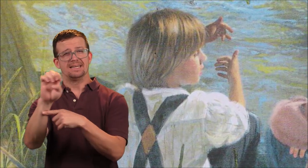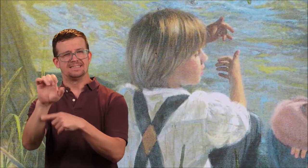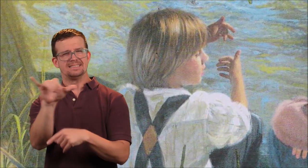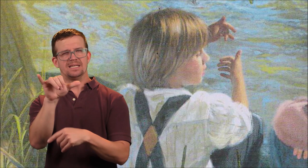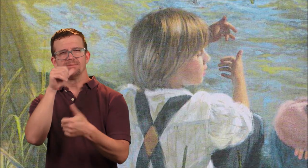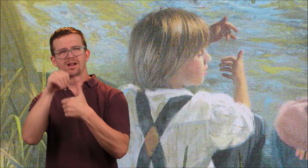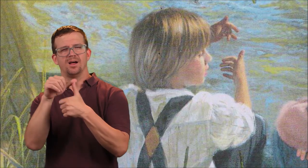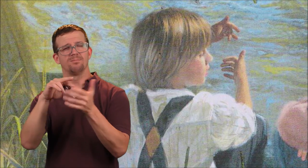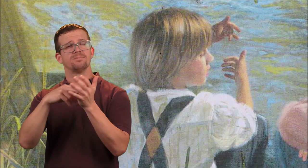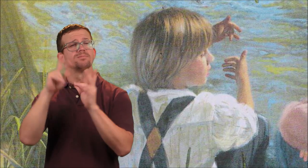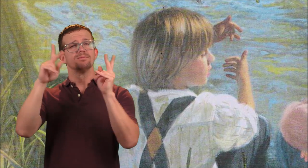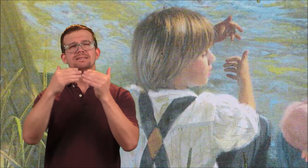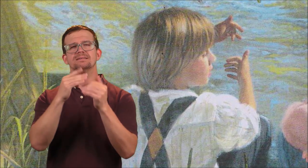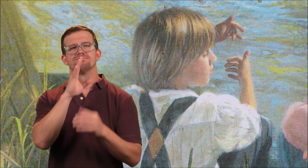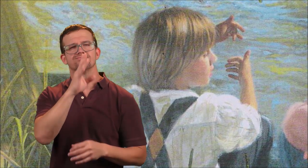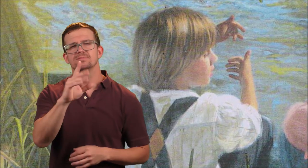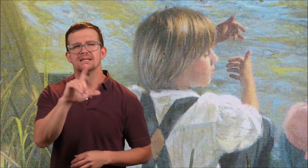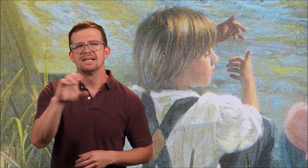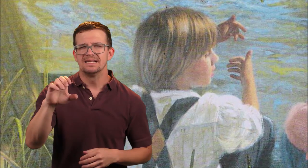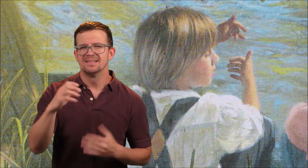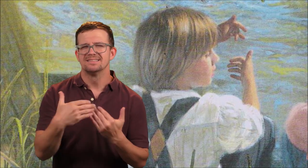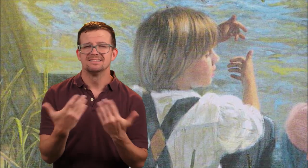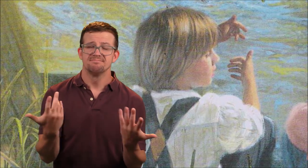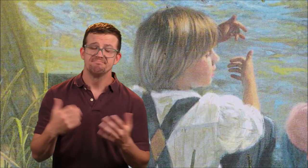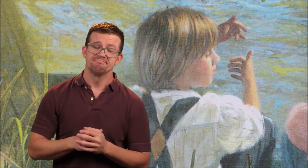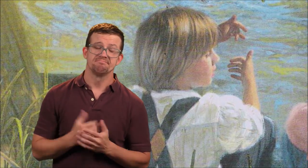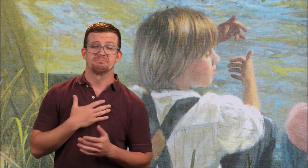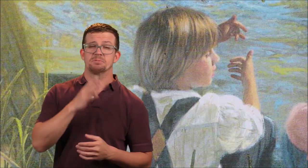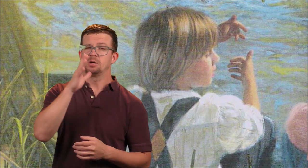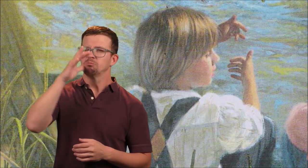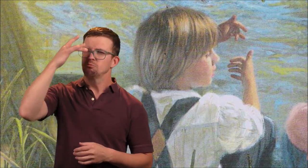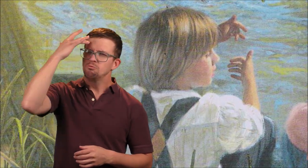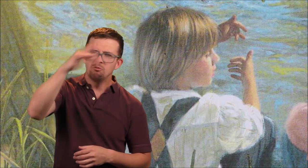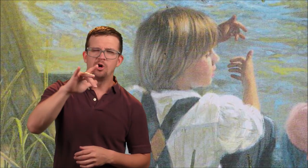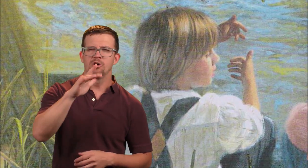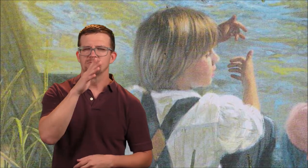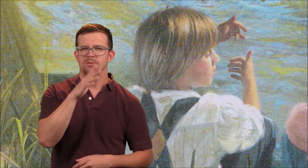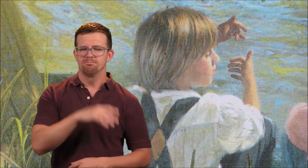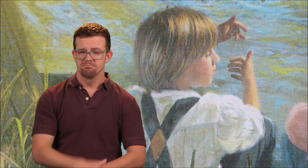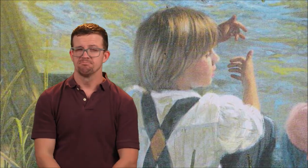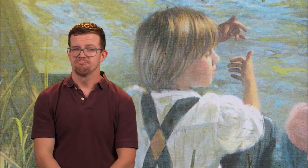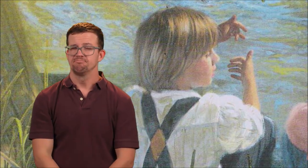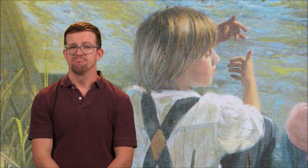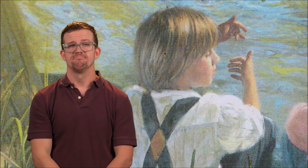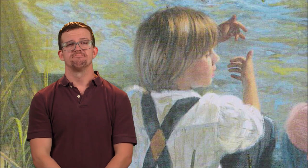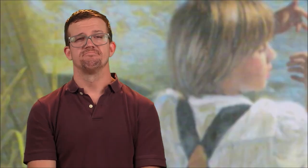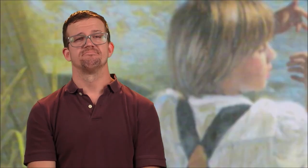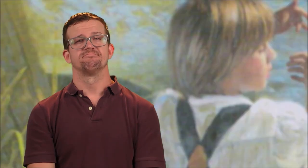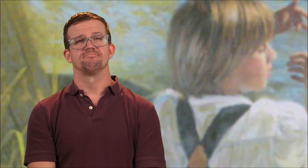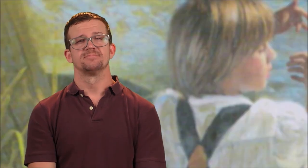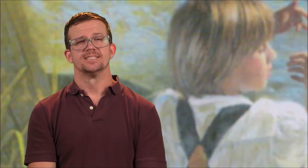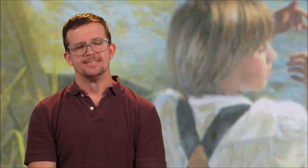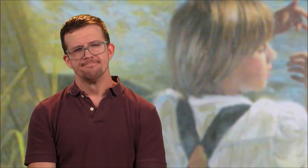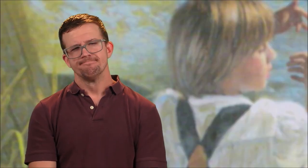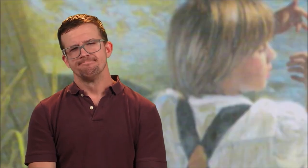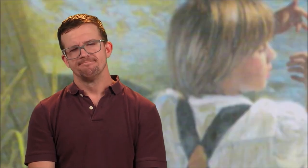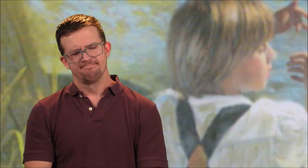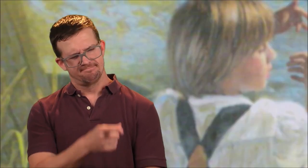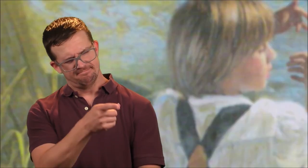in. Ma figured a name like Lee with just three letters, especially if two of them are the same,